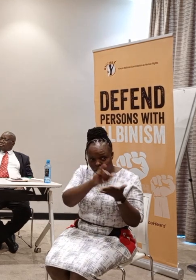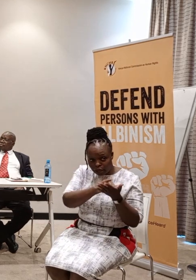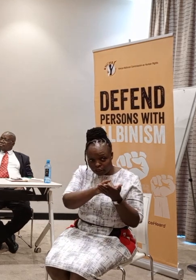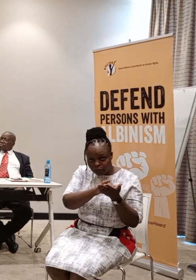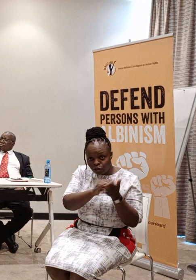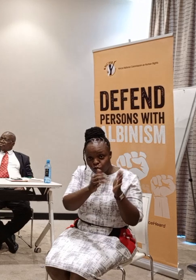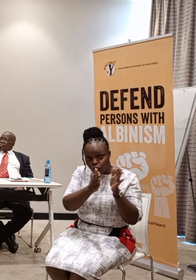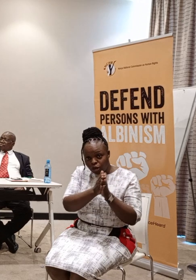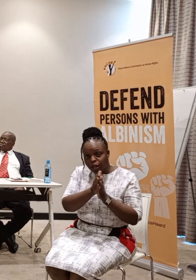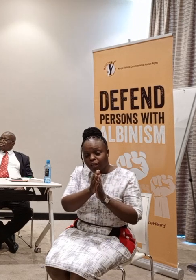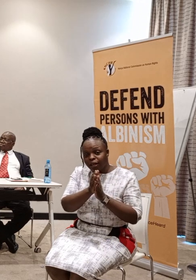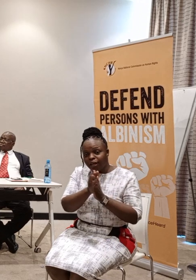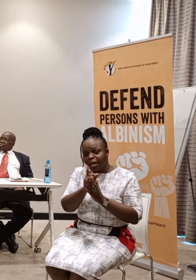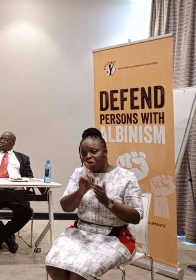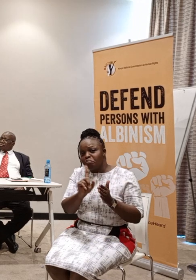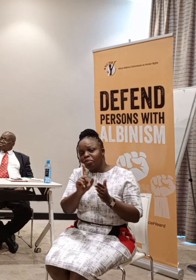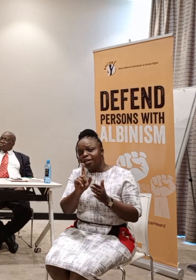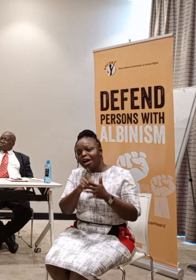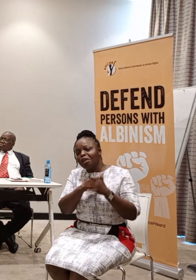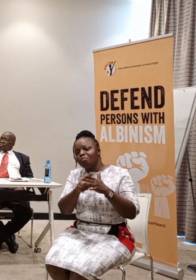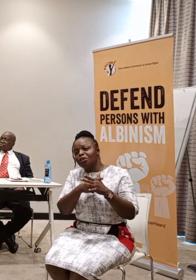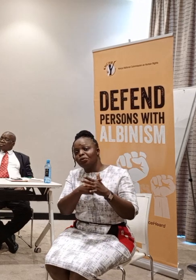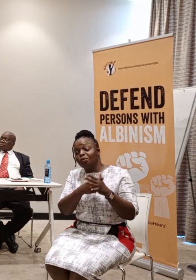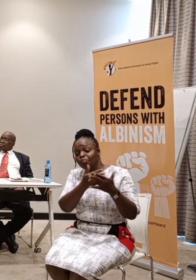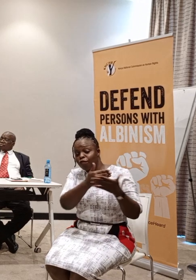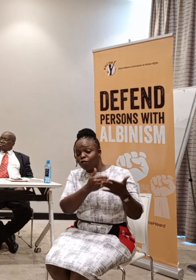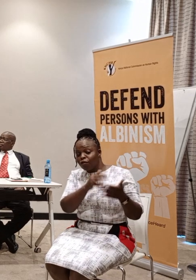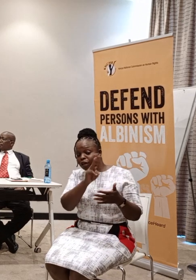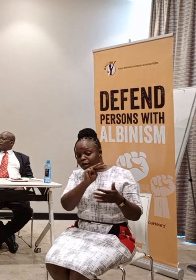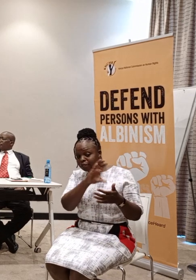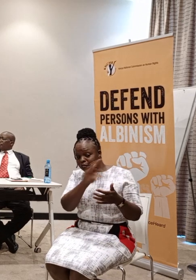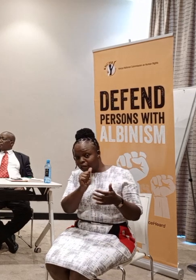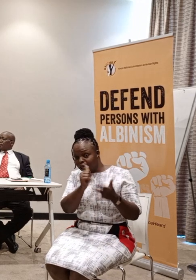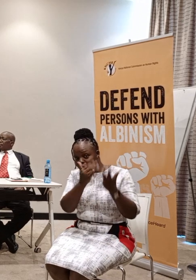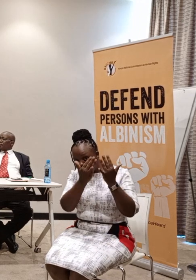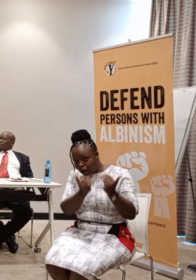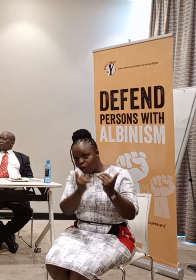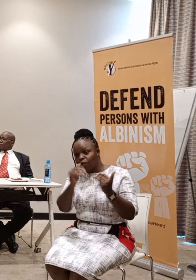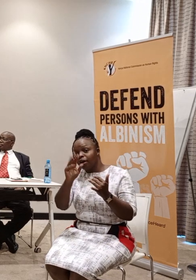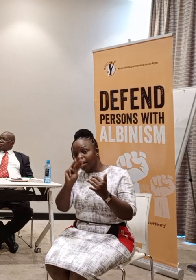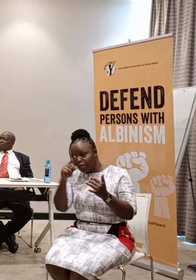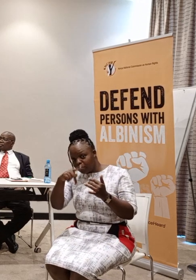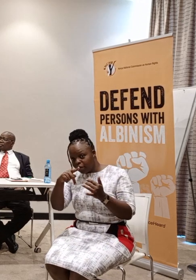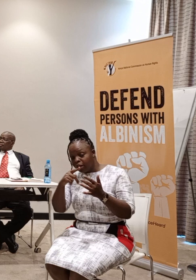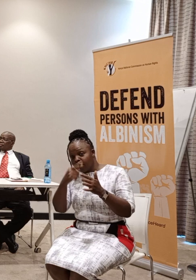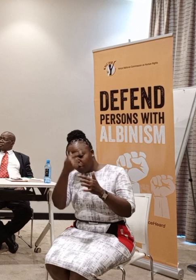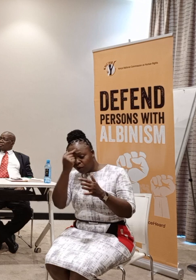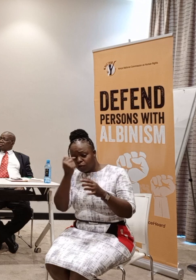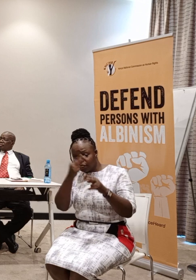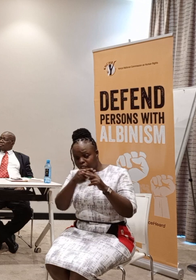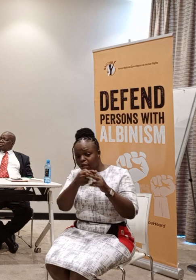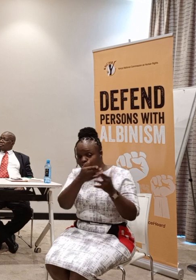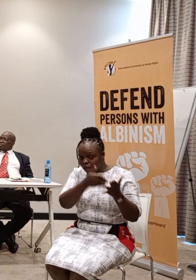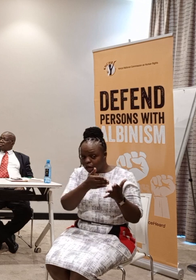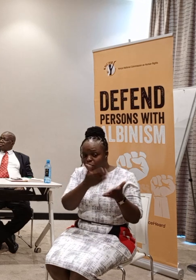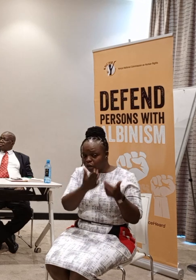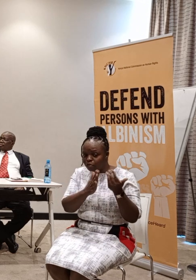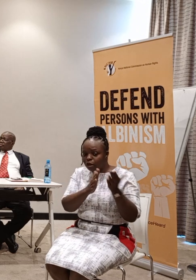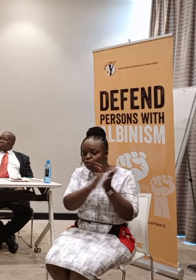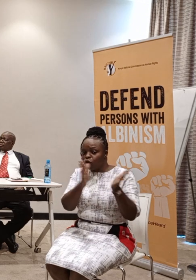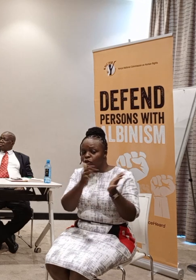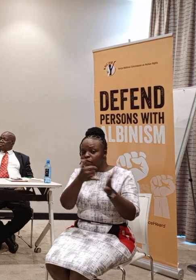Wanyoni Pepela was elected MCA and now is MP. So because they had a name, maybe it was more inclusive